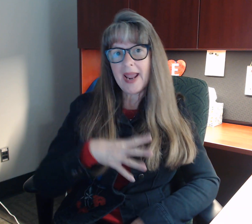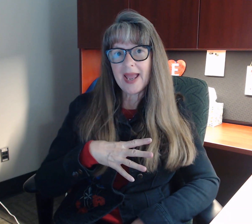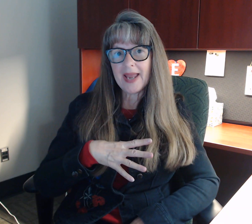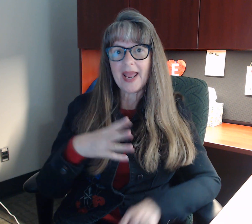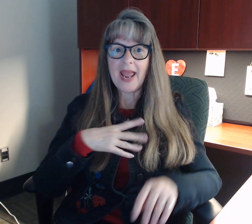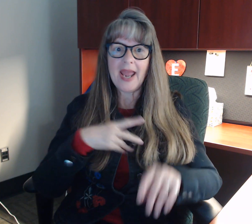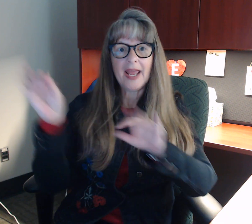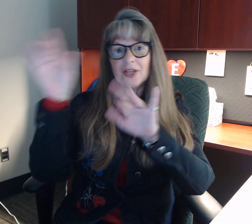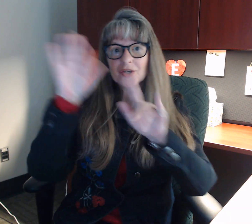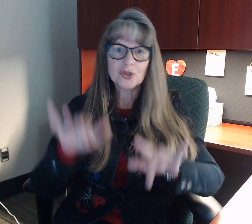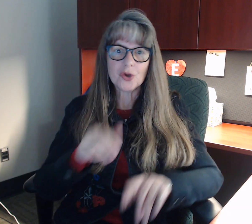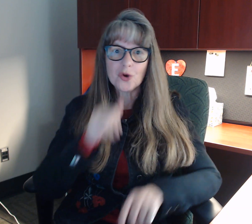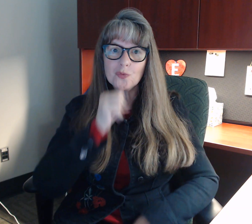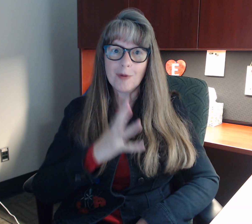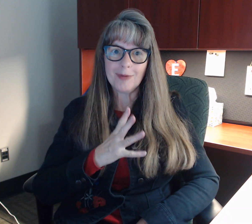snowman and a snow woman.